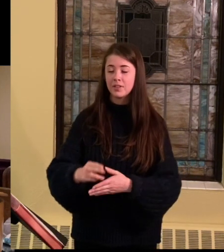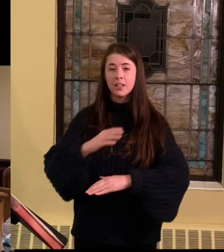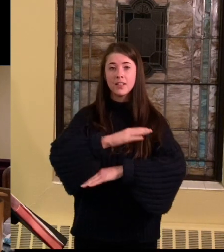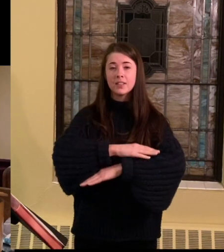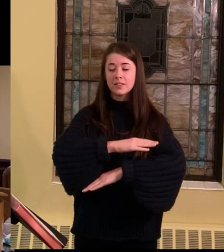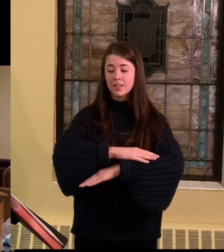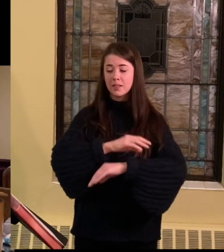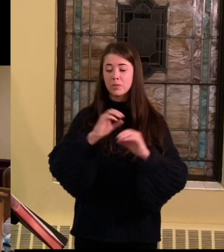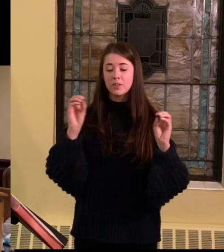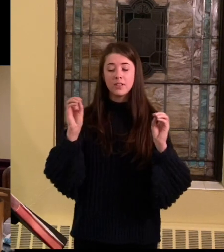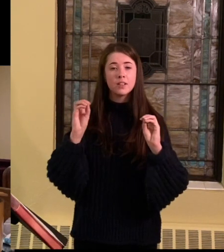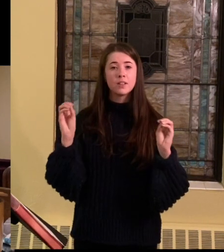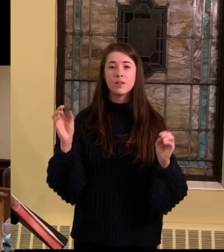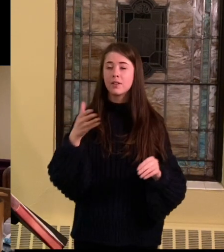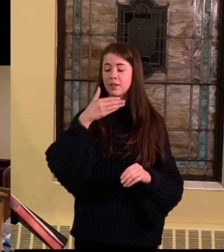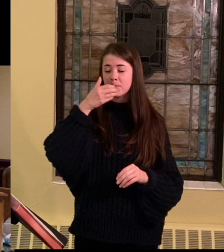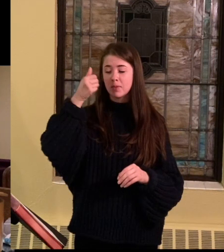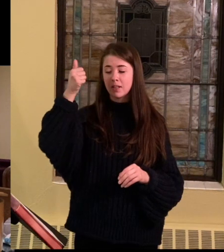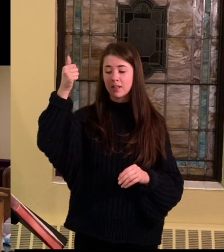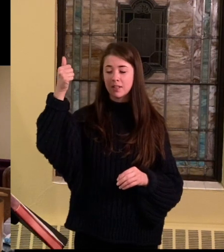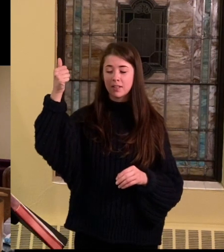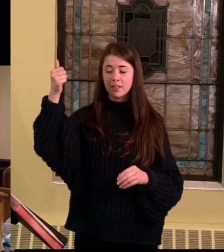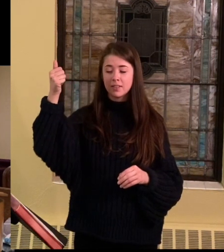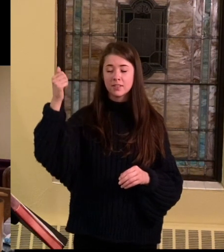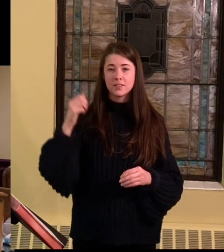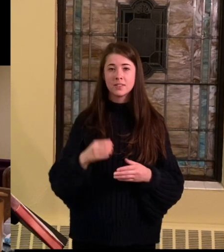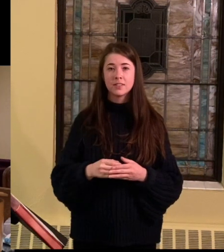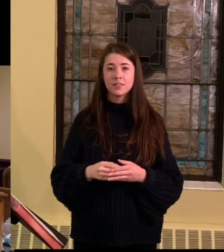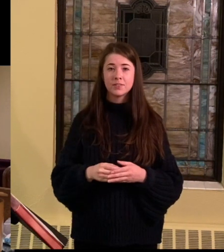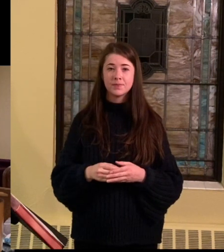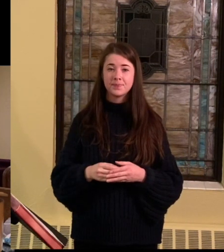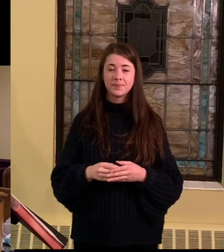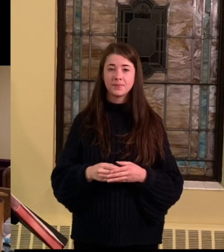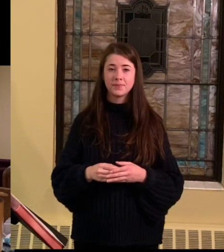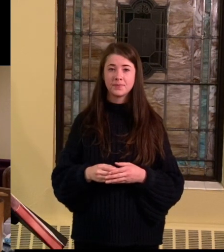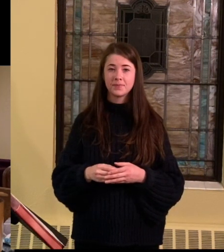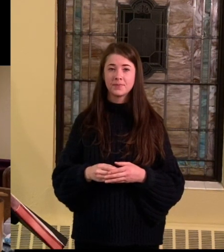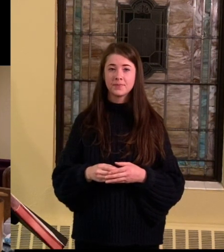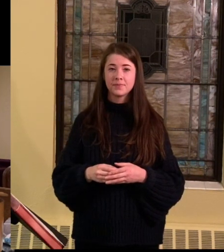Table on our best.